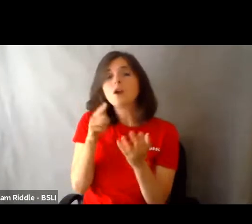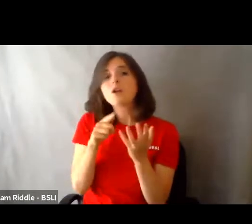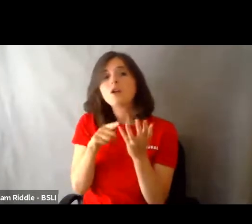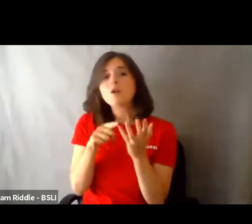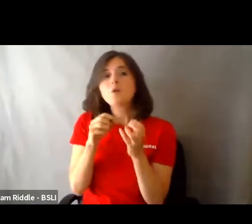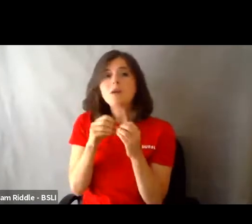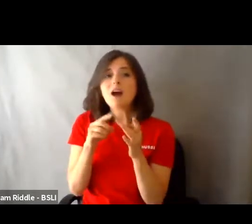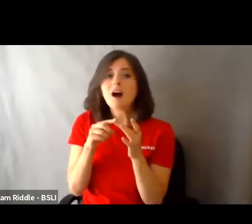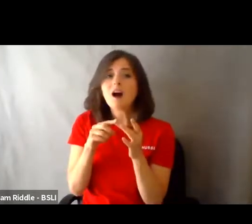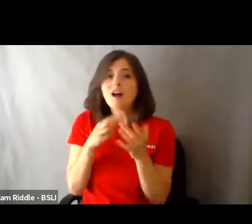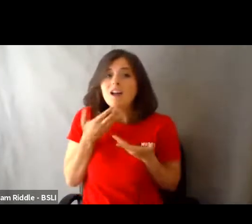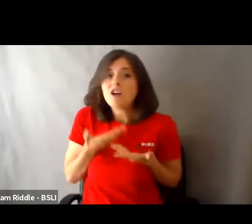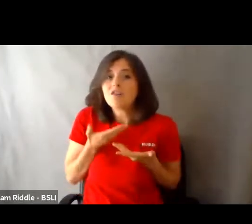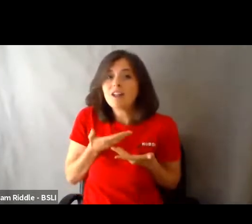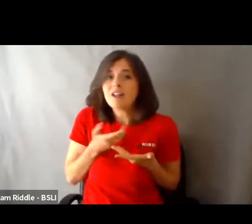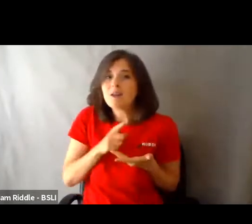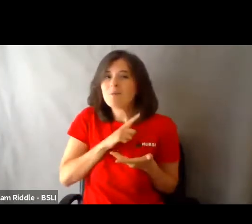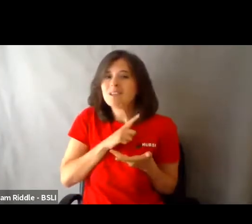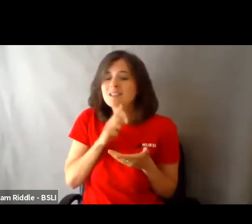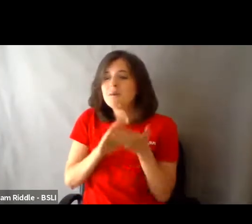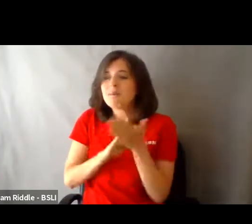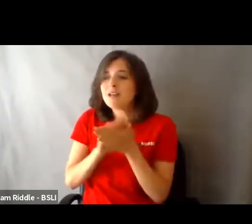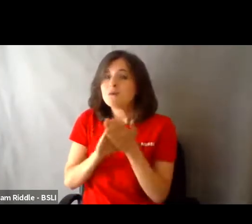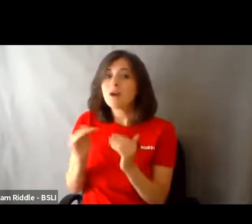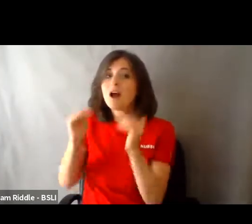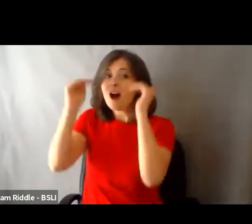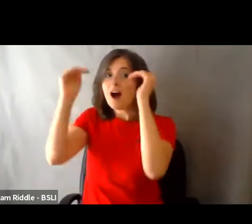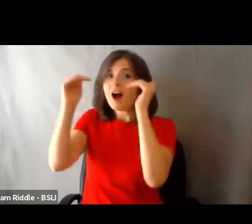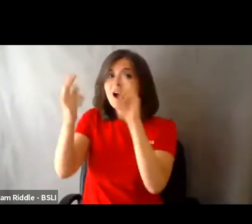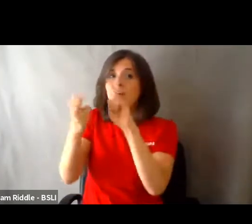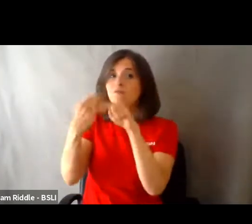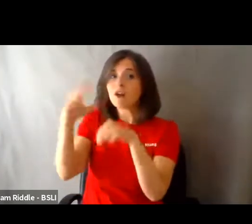rates. Paula Peters says, for